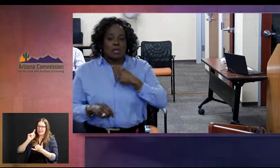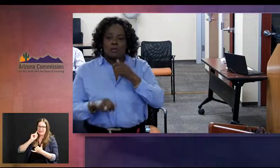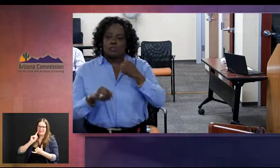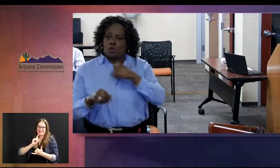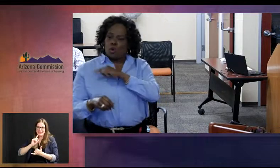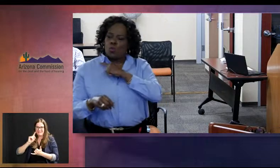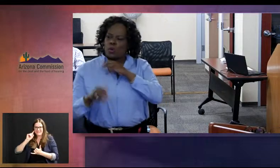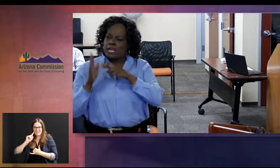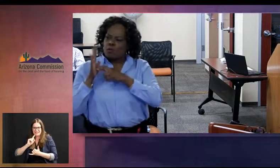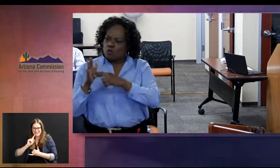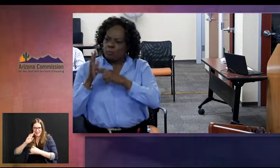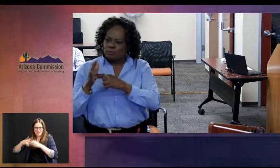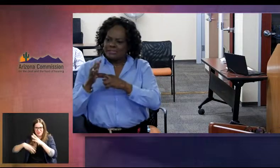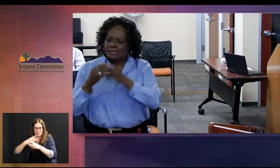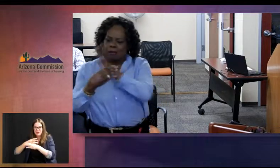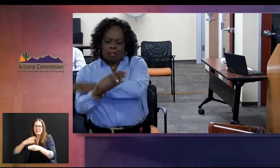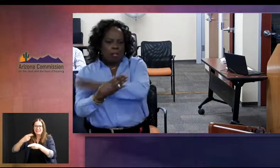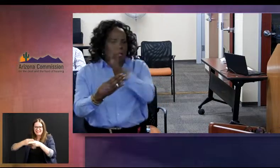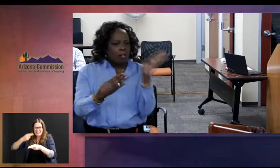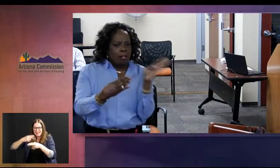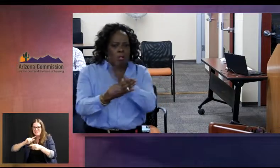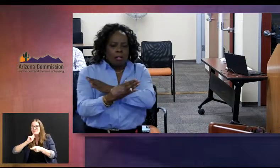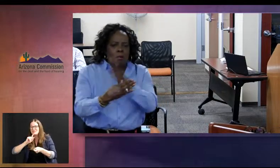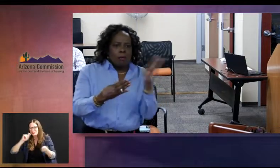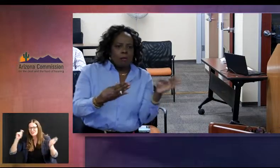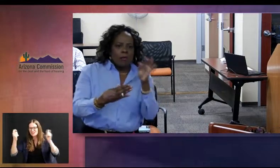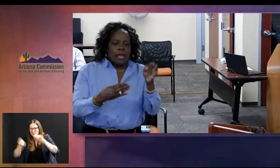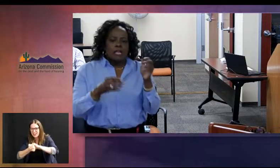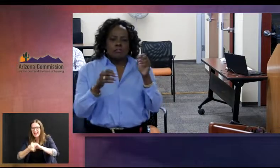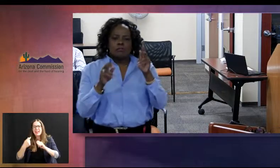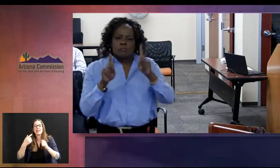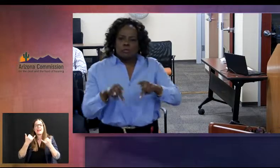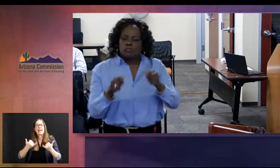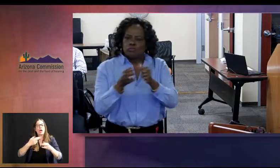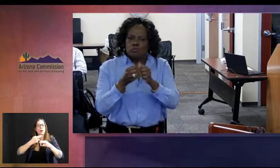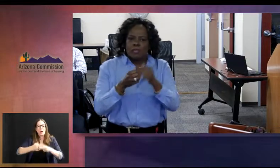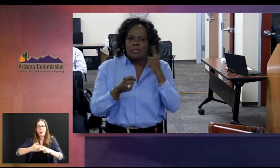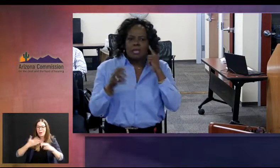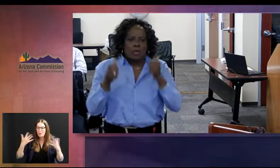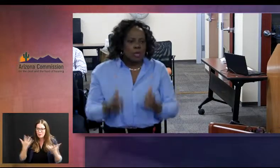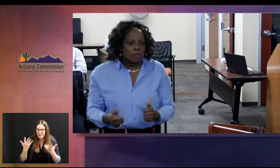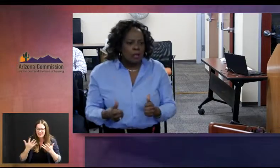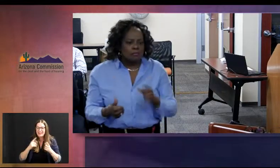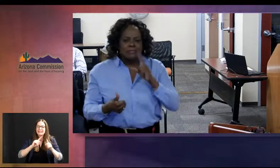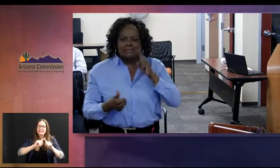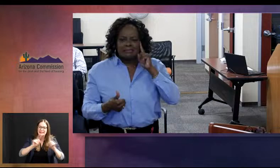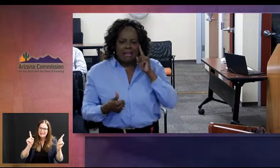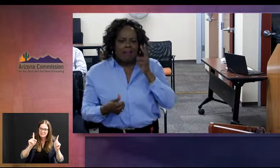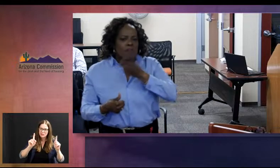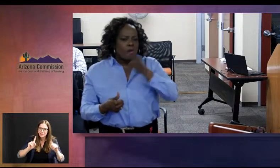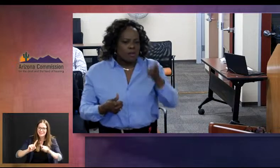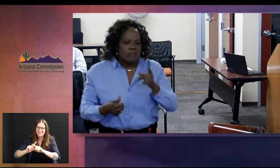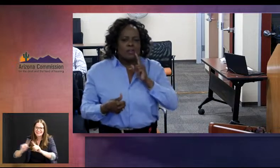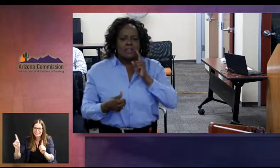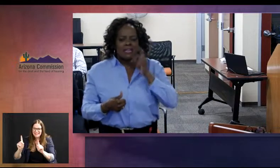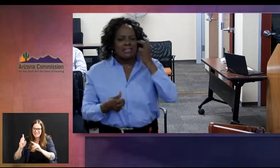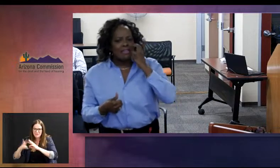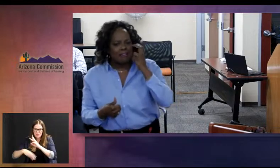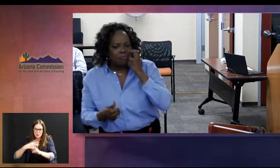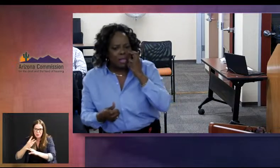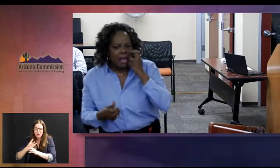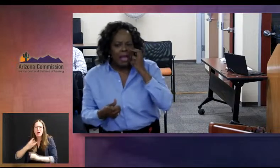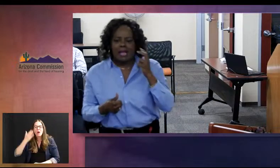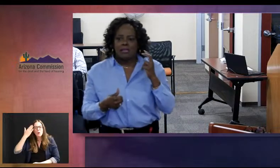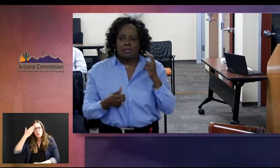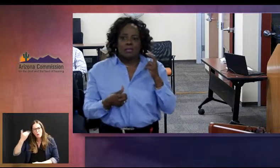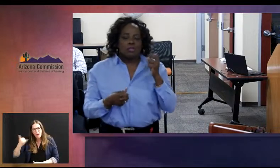call it Different World because we represent the full spectrum of individuals with hearing loss: deaf,